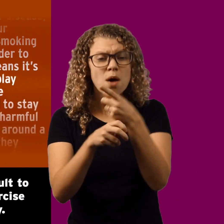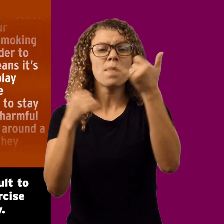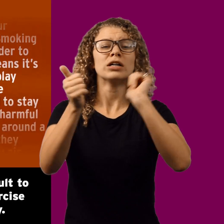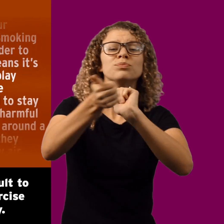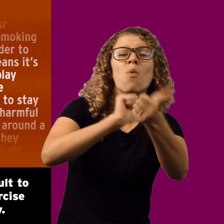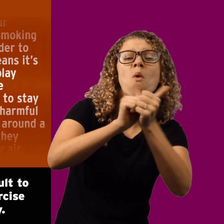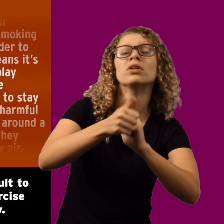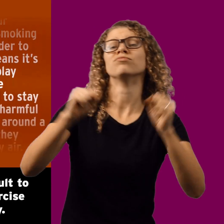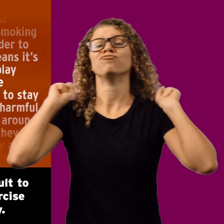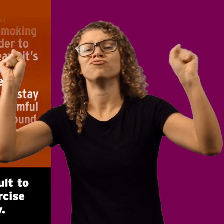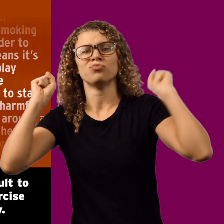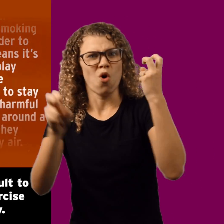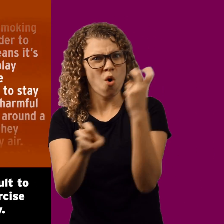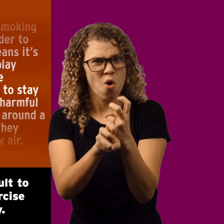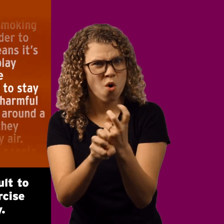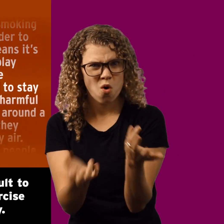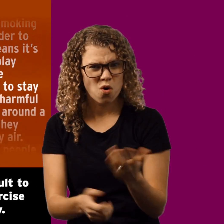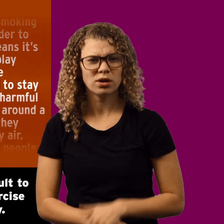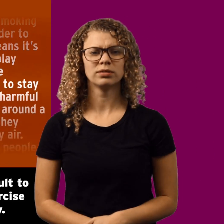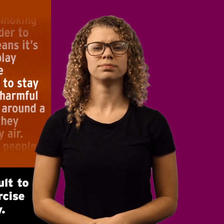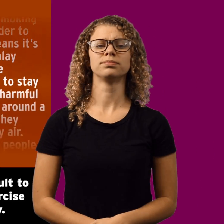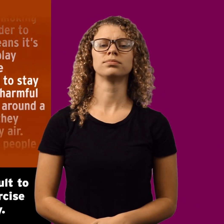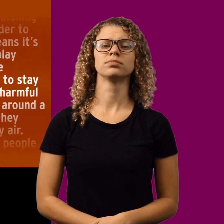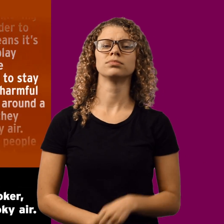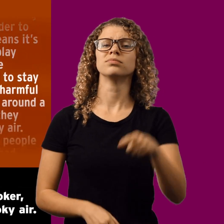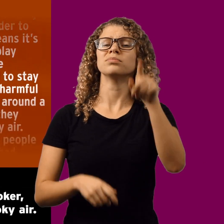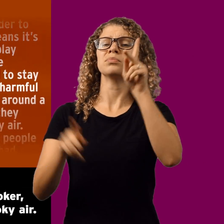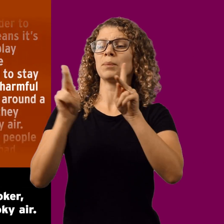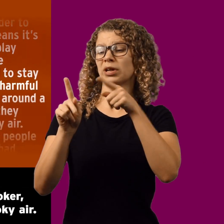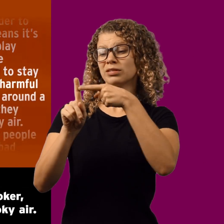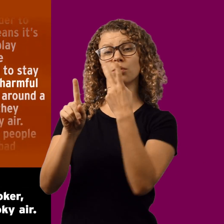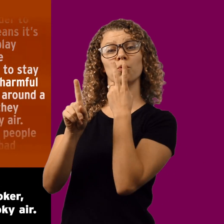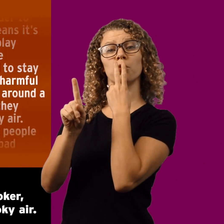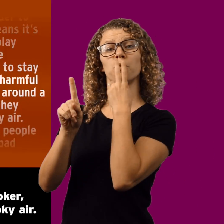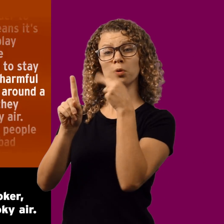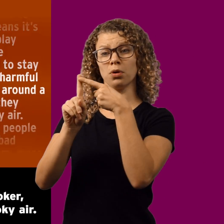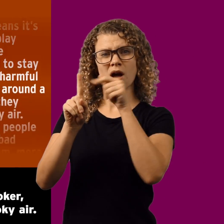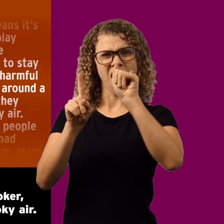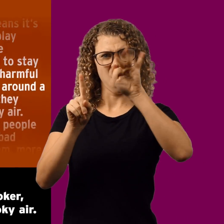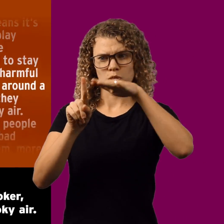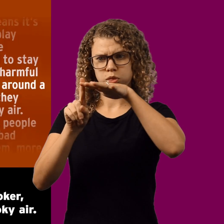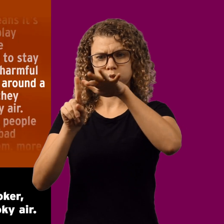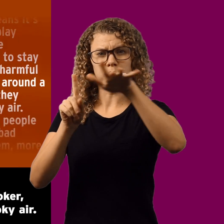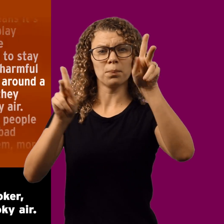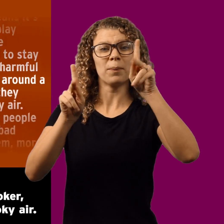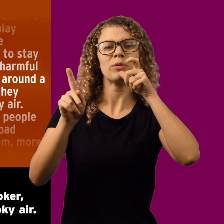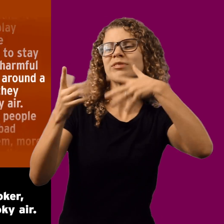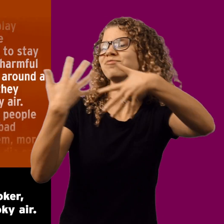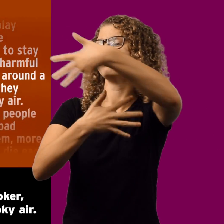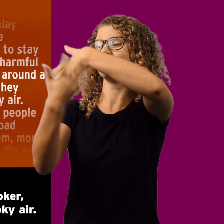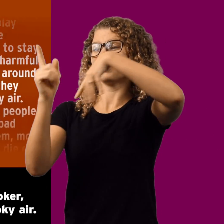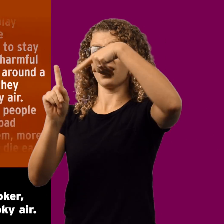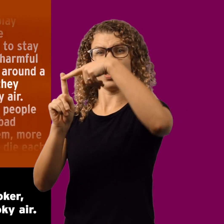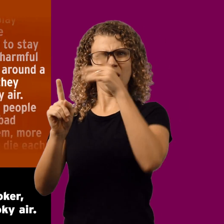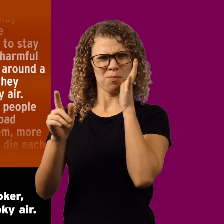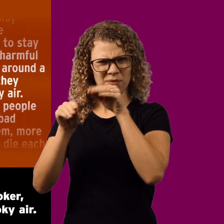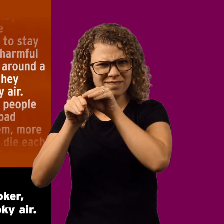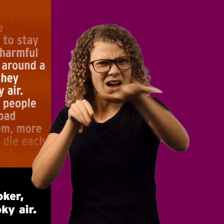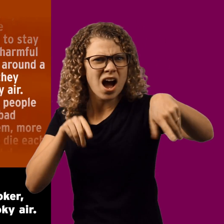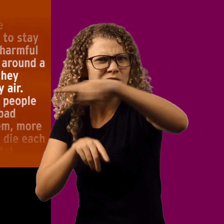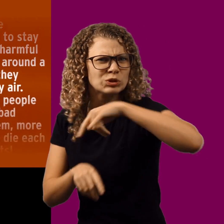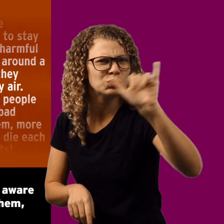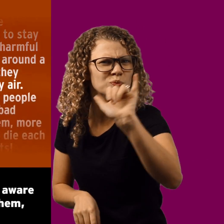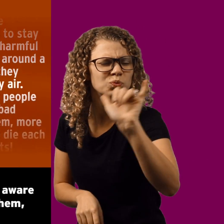play sports and get the exercise you need to stay healthy. It is also harmful for those hanging around a smoker because they breathe the smoky